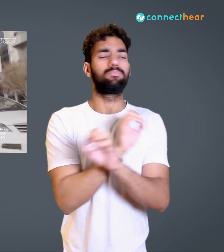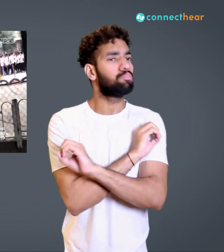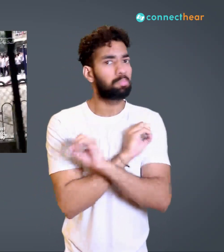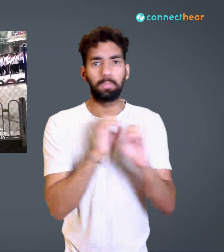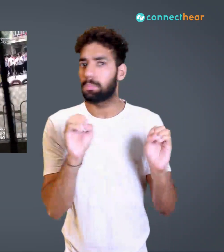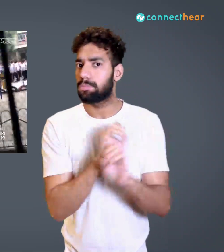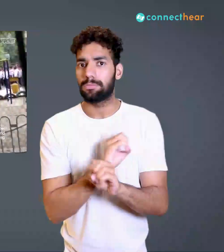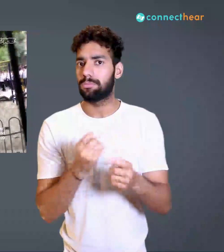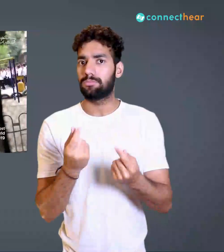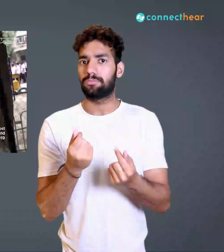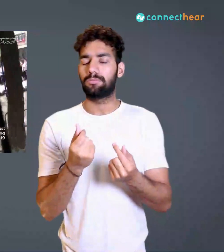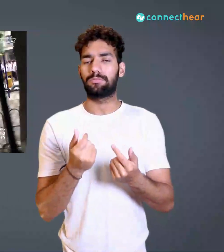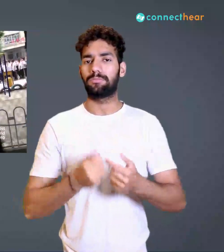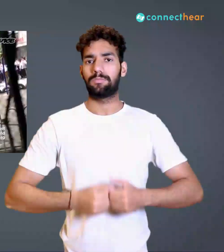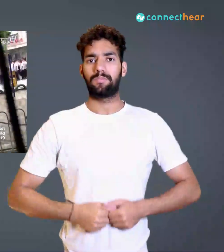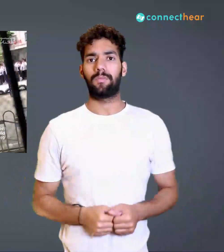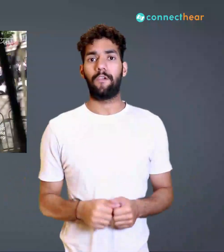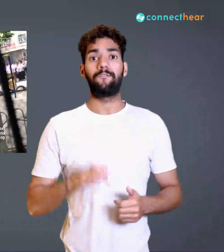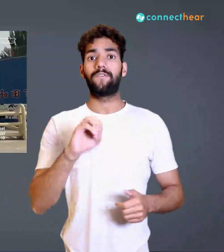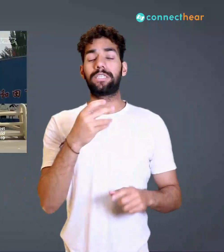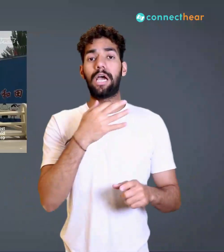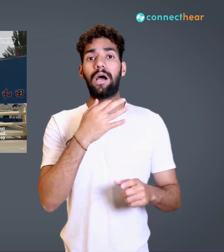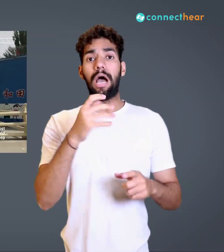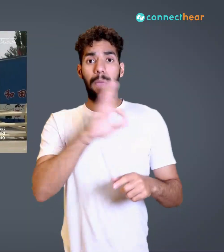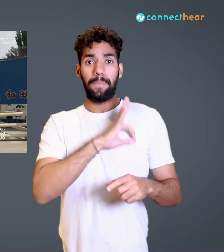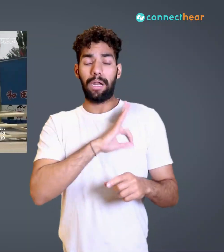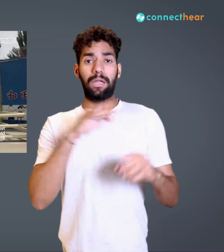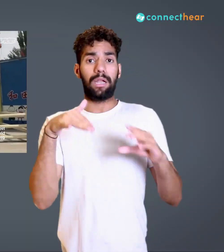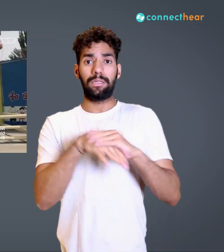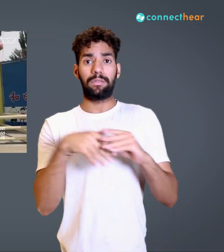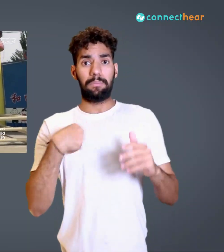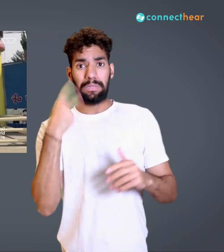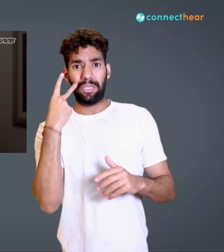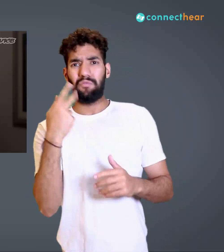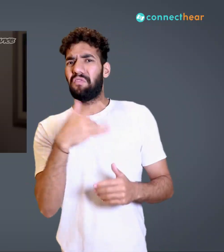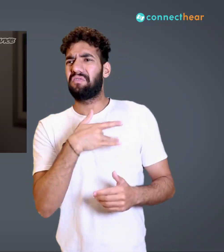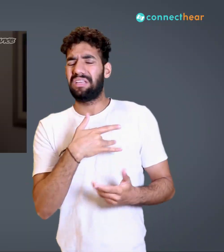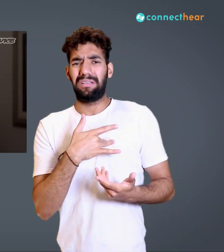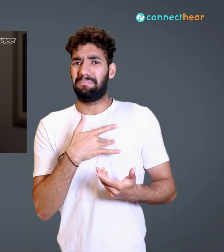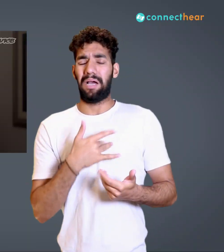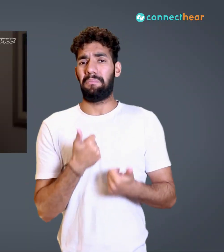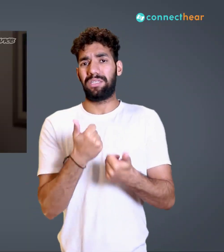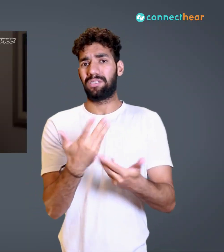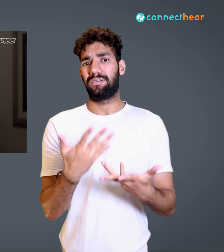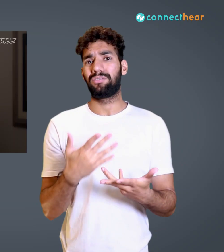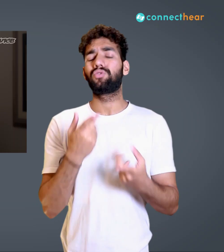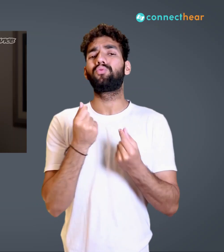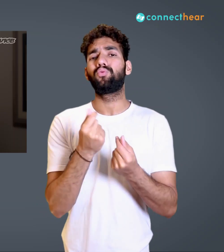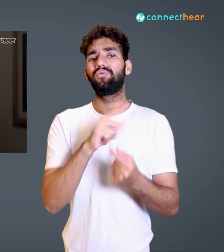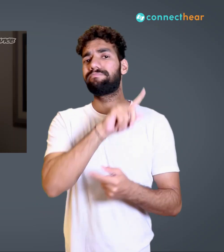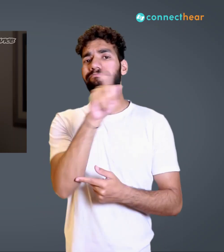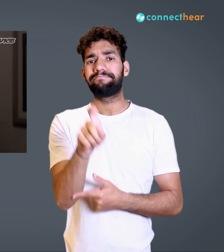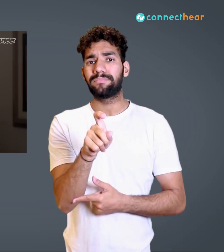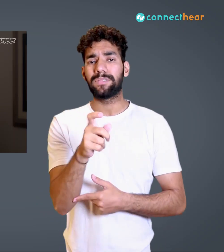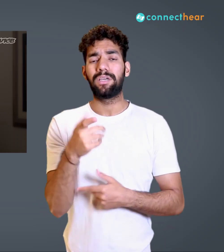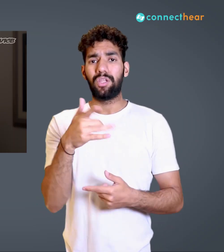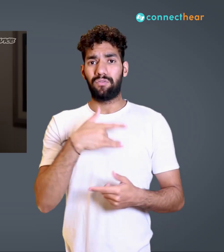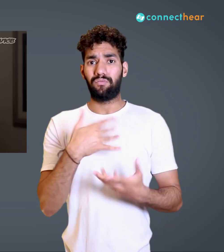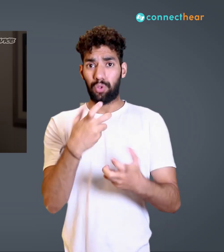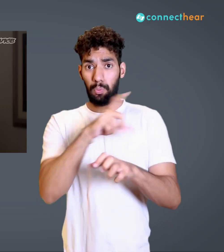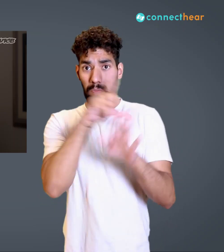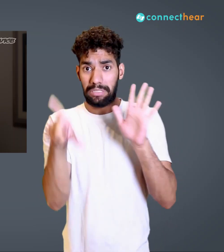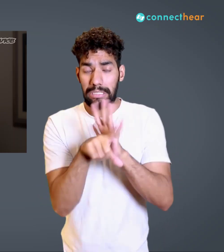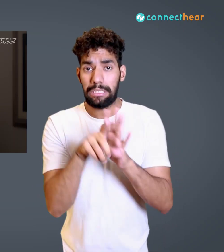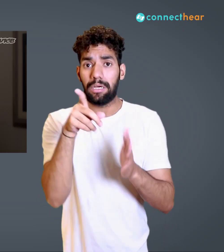covered is the repression of Muslim Uyghurs in China. There is so much disappointment amongst the Uyghur community